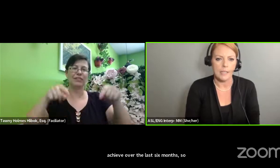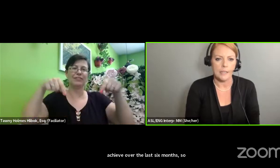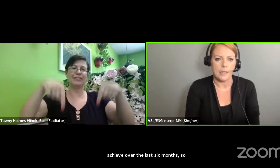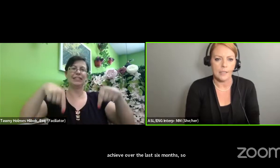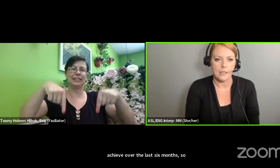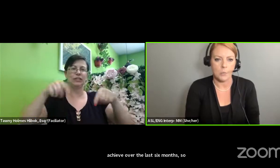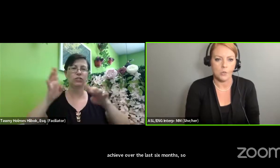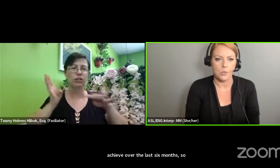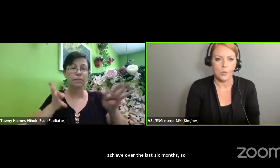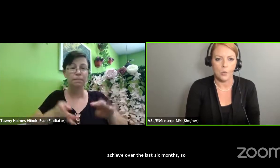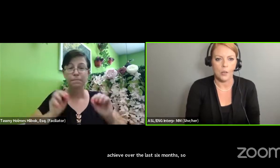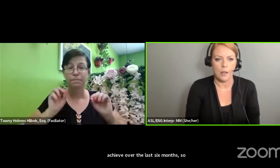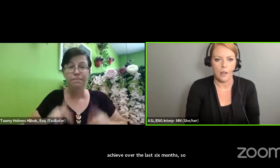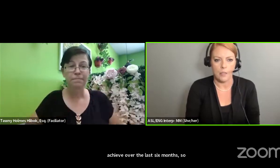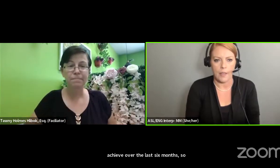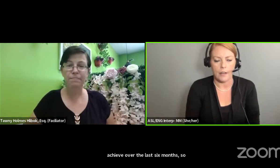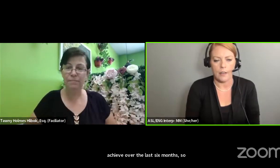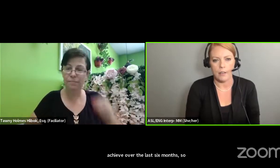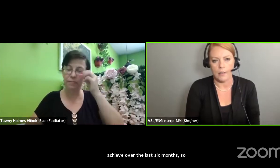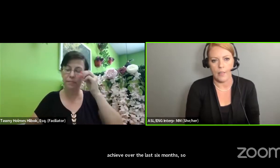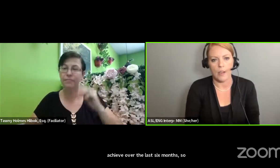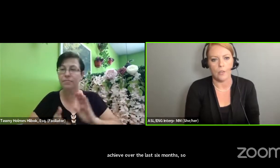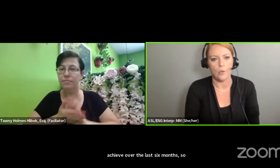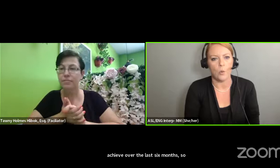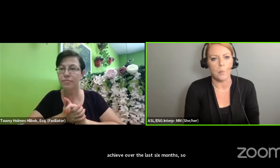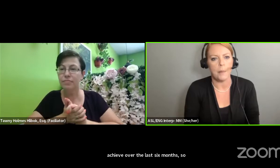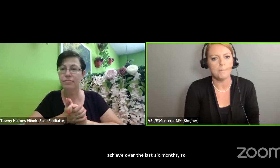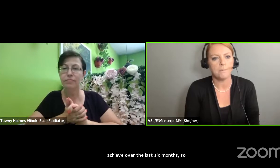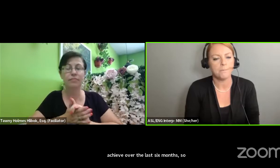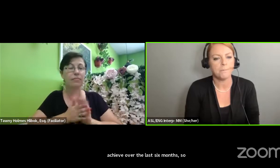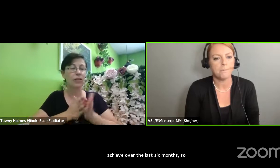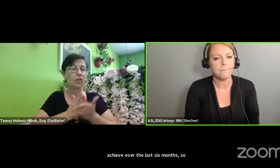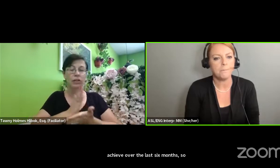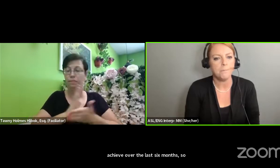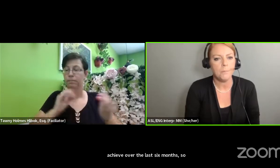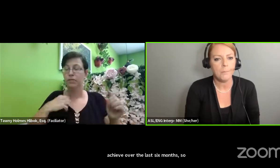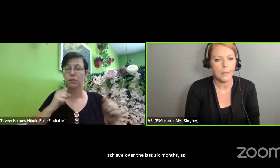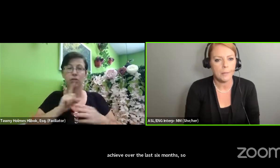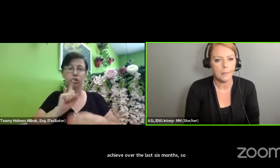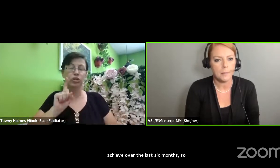otherwise it is accessible to you on that, in that other format.